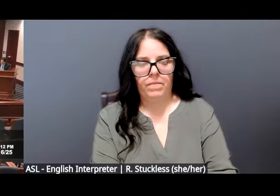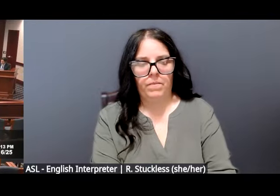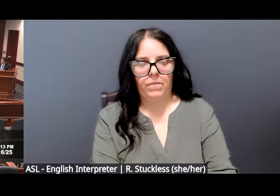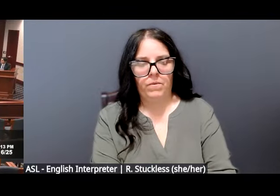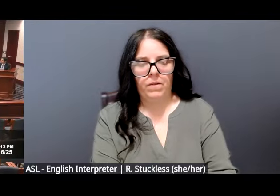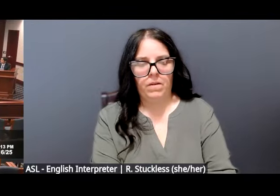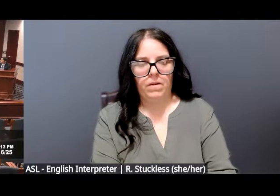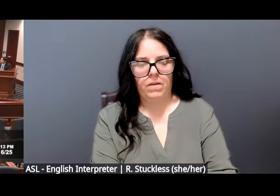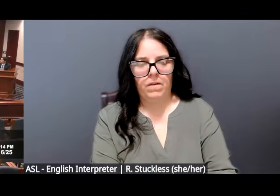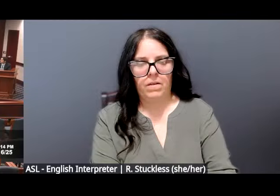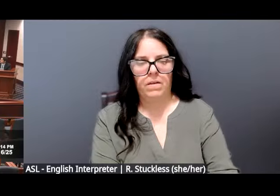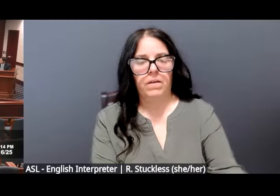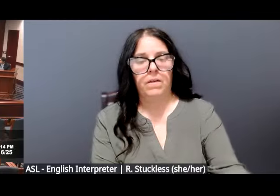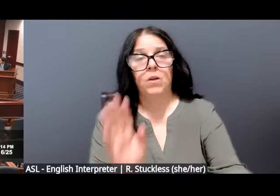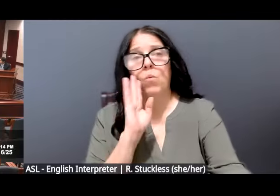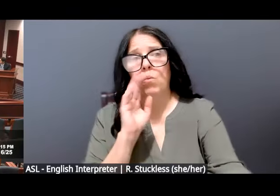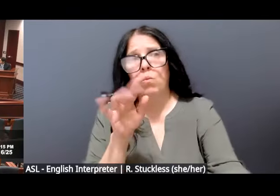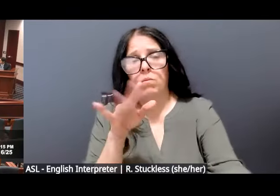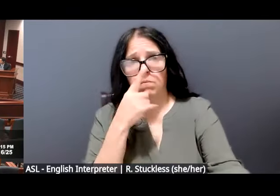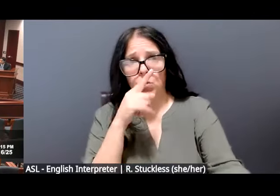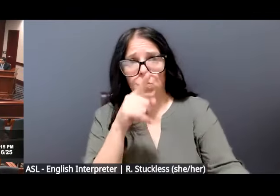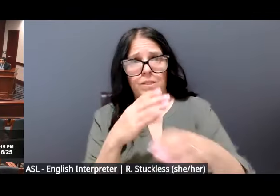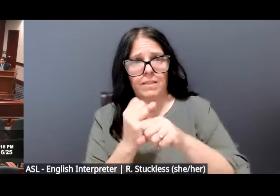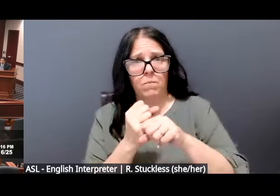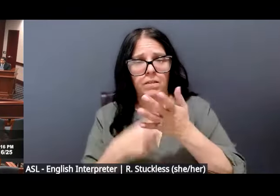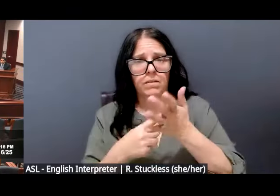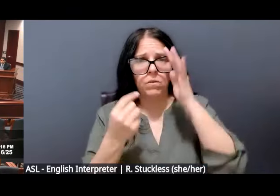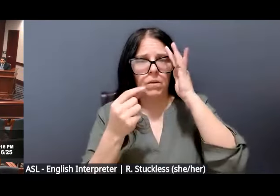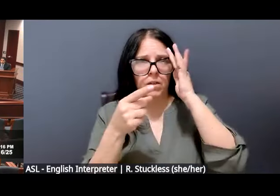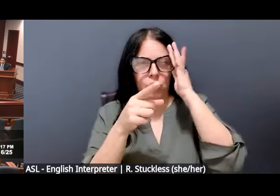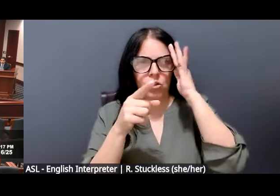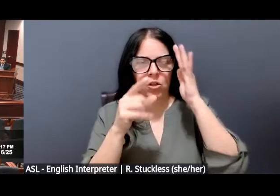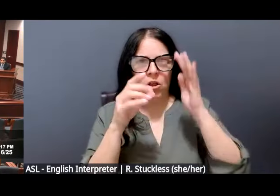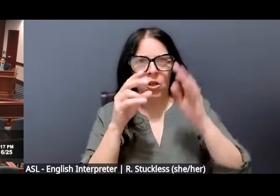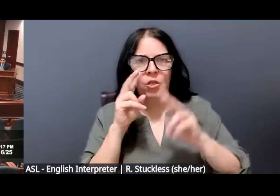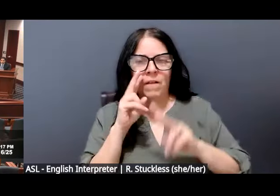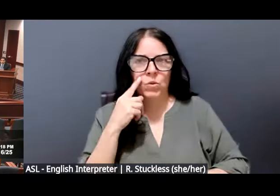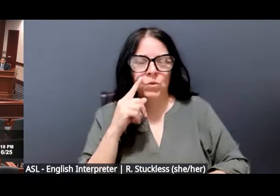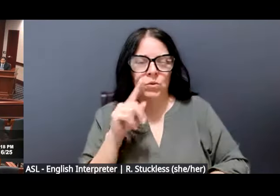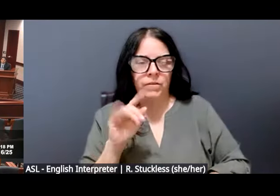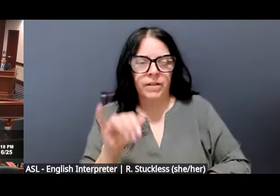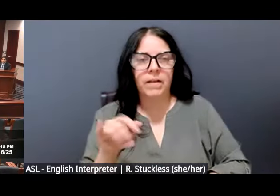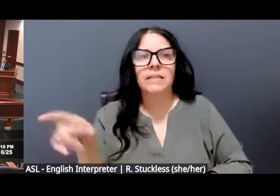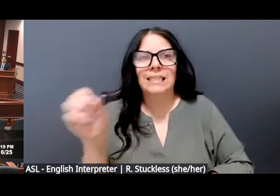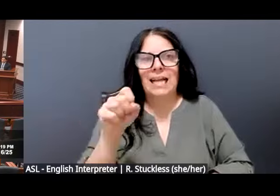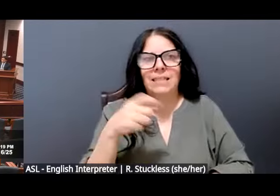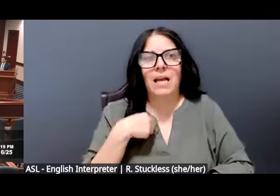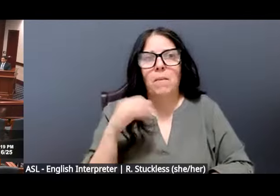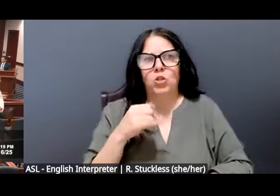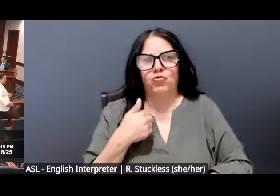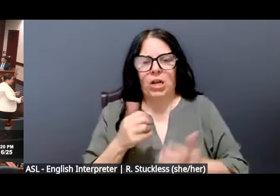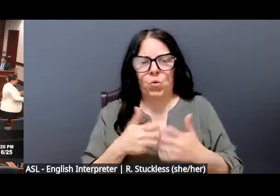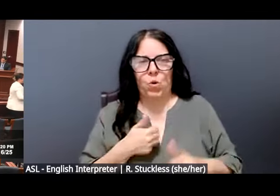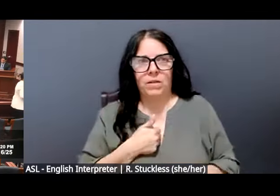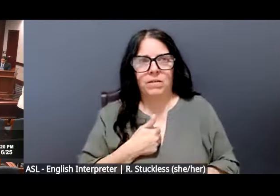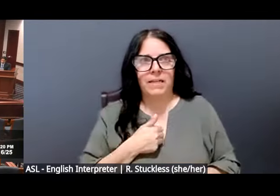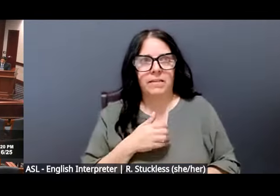Will you summarize what you're looking for it too, aren't you? Yes, I am just also trying to get myself organized among the